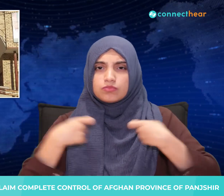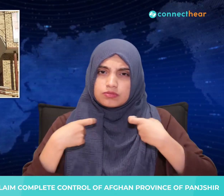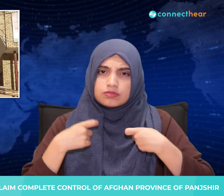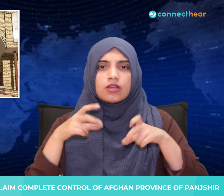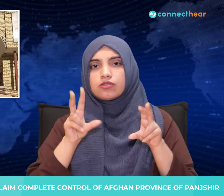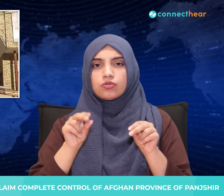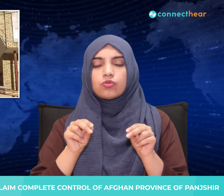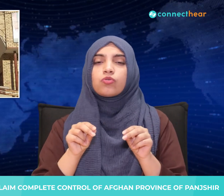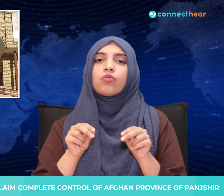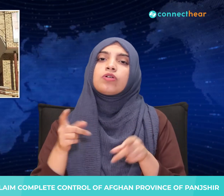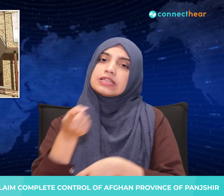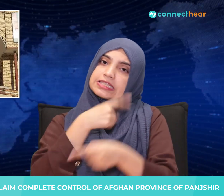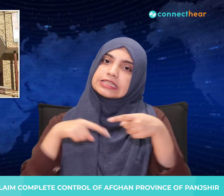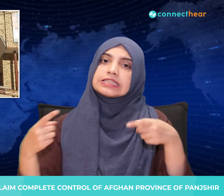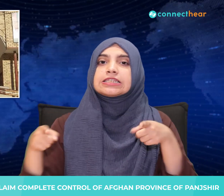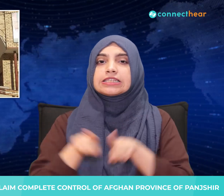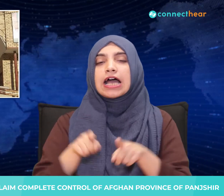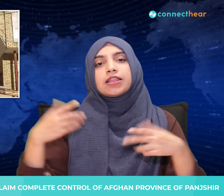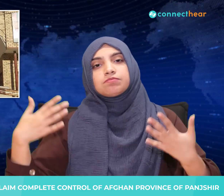out around a week ago.